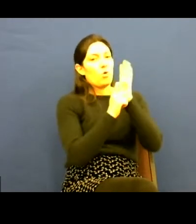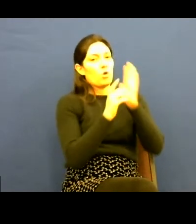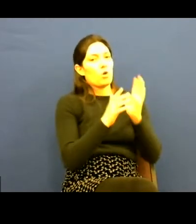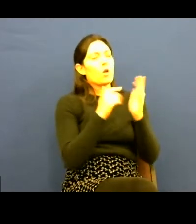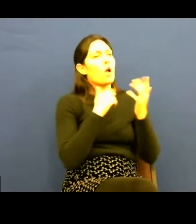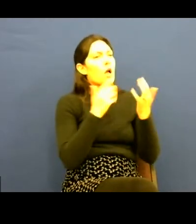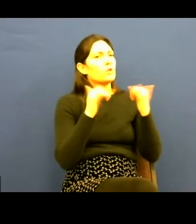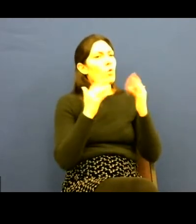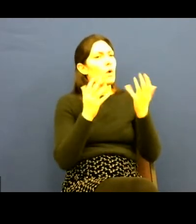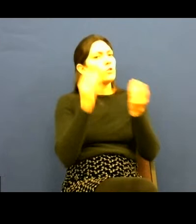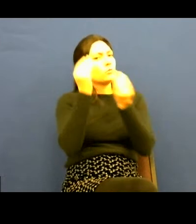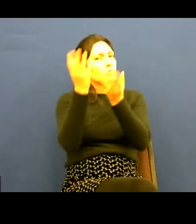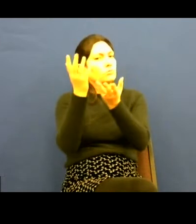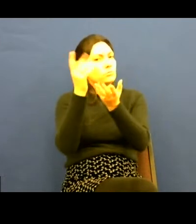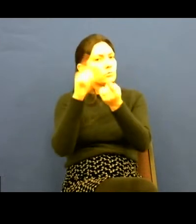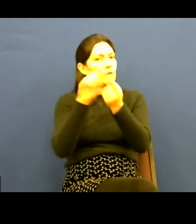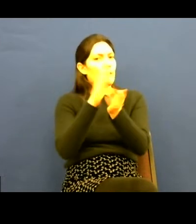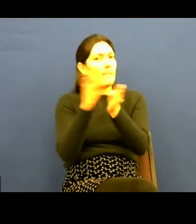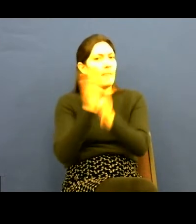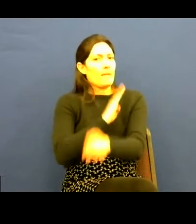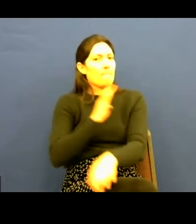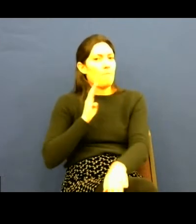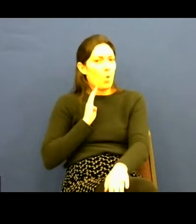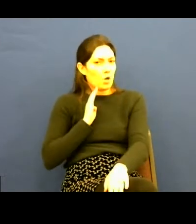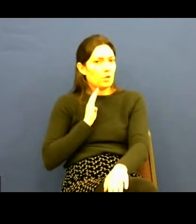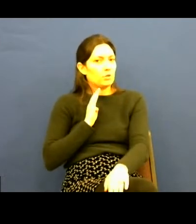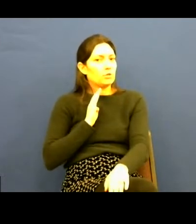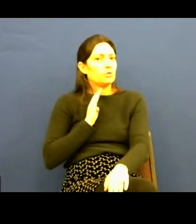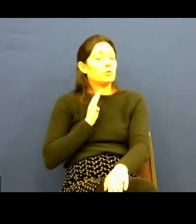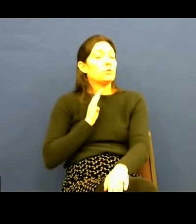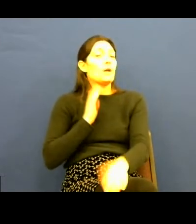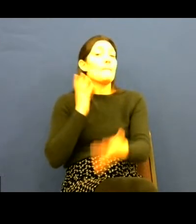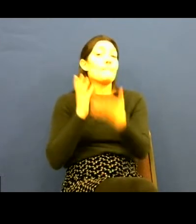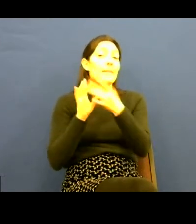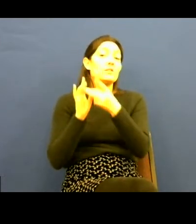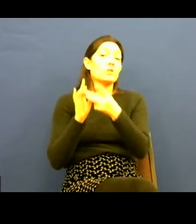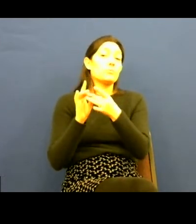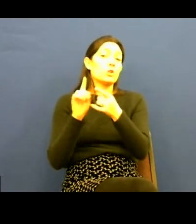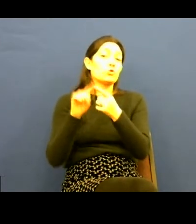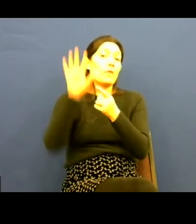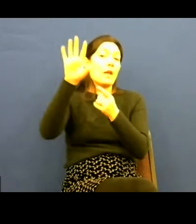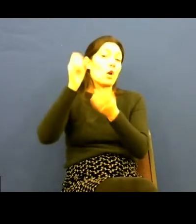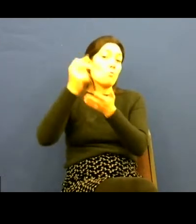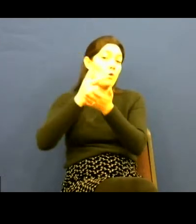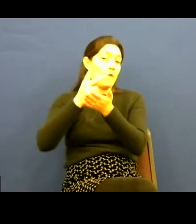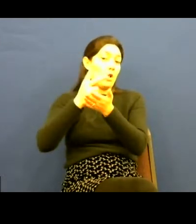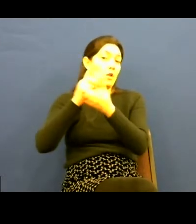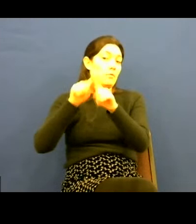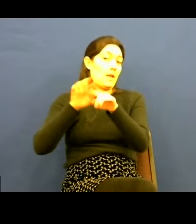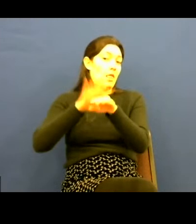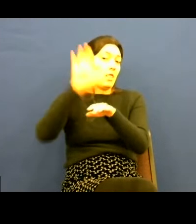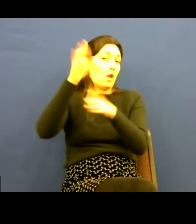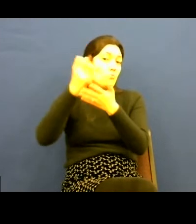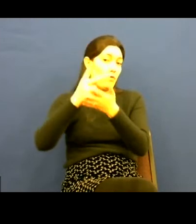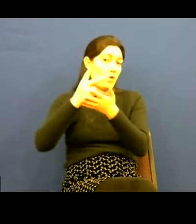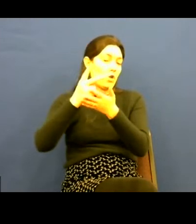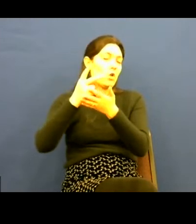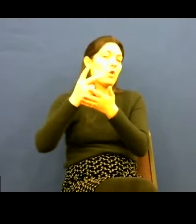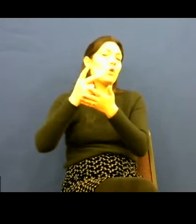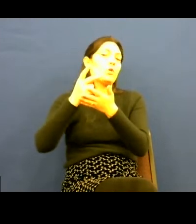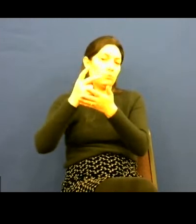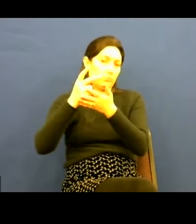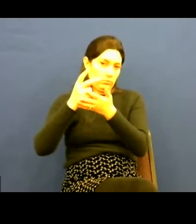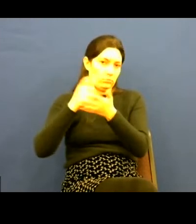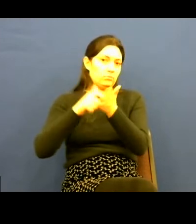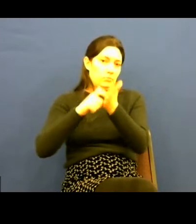planning board about how they address that, maybe subject to site plan approval by the planning board, including addressing potential traffic backup onto the